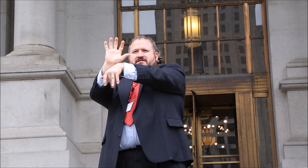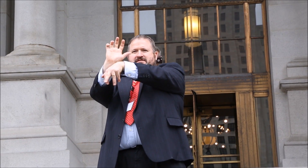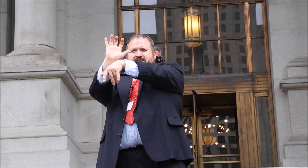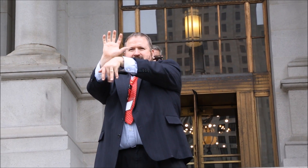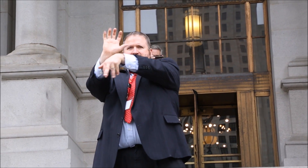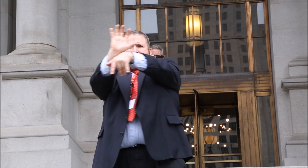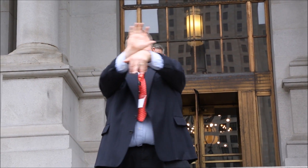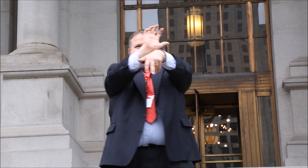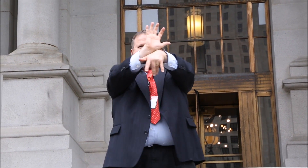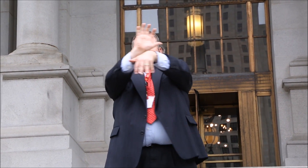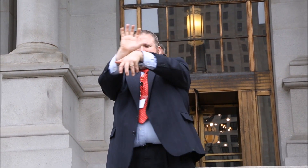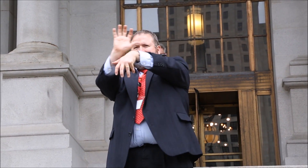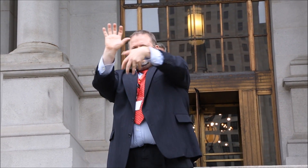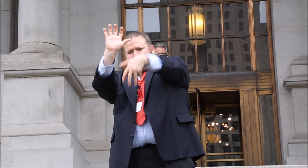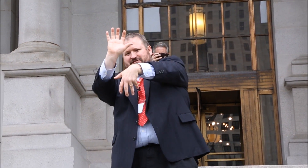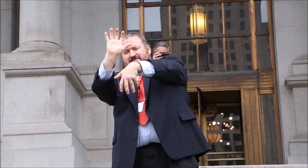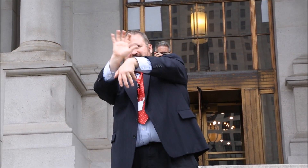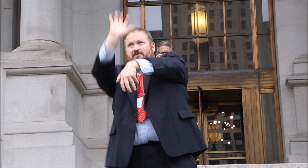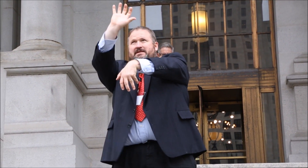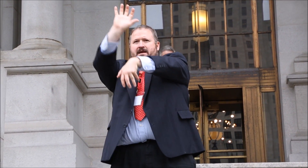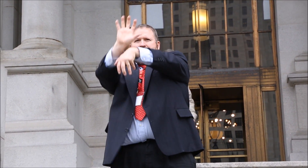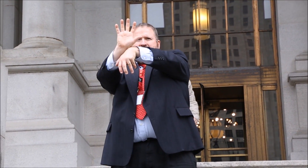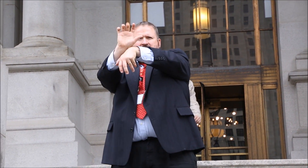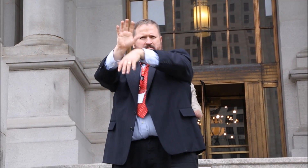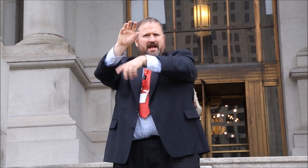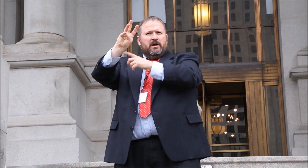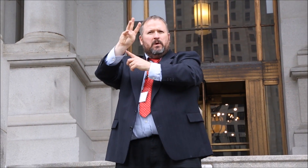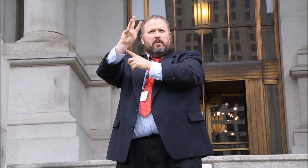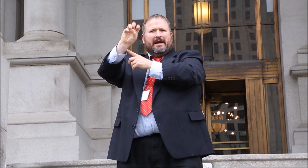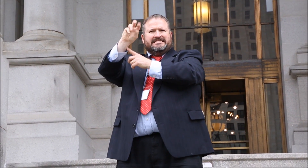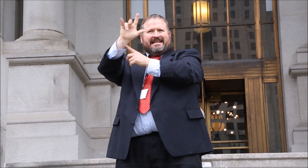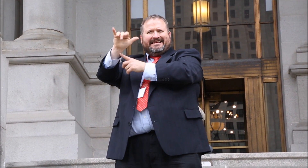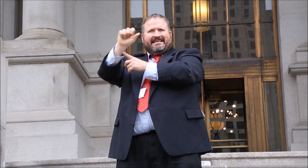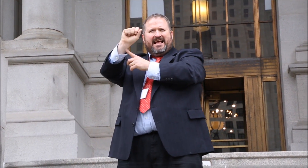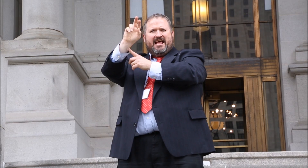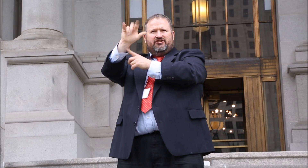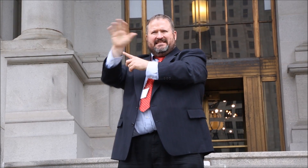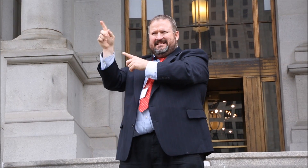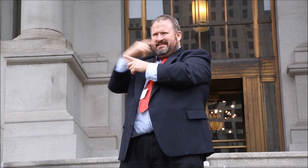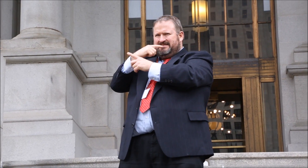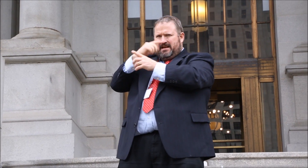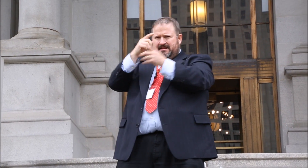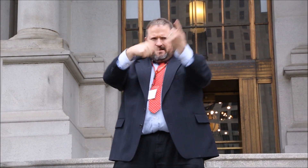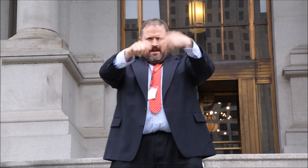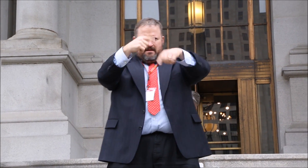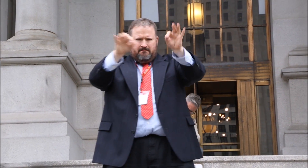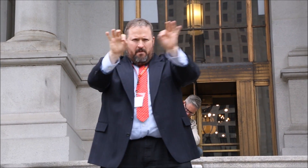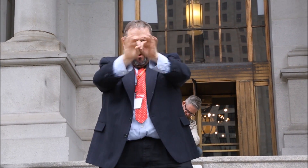So, they don't know anything about deaf education. They don't know about deaf schools.